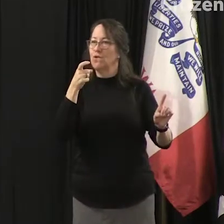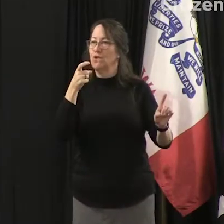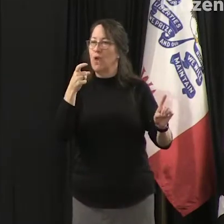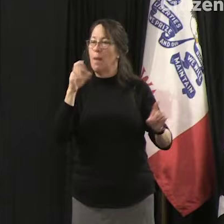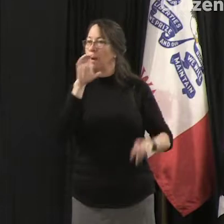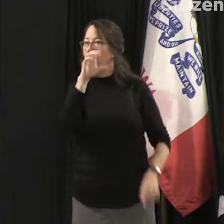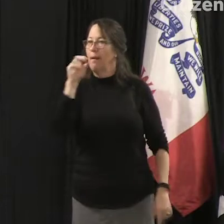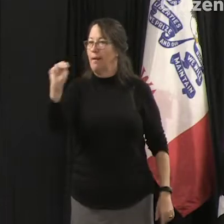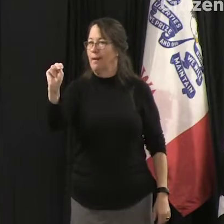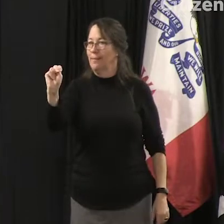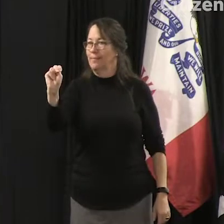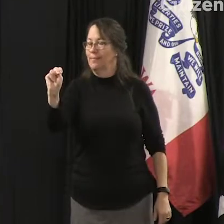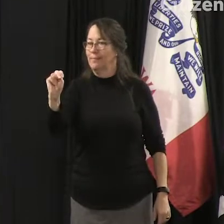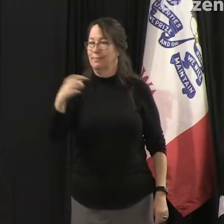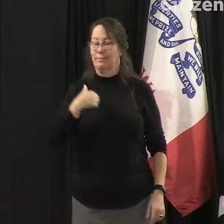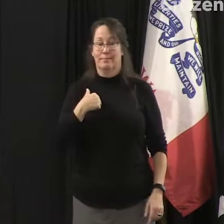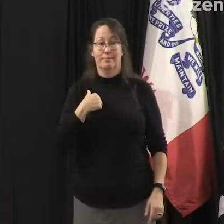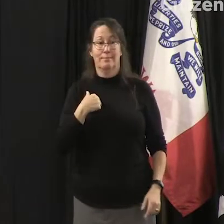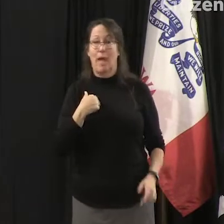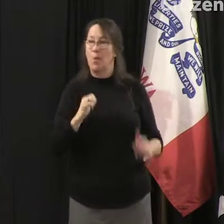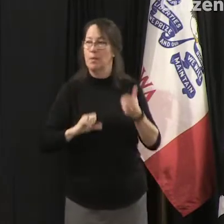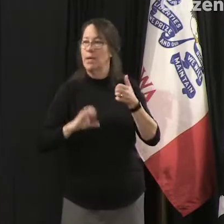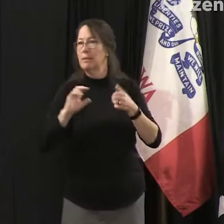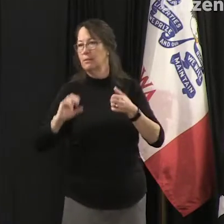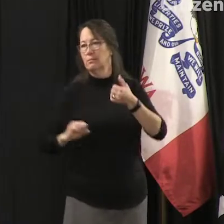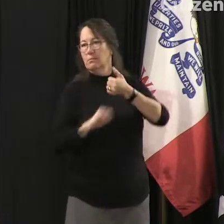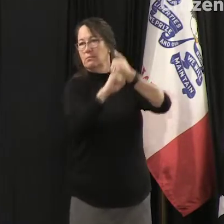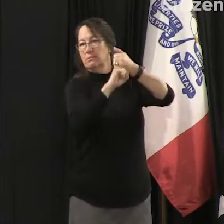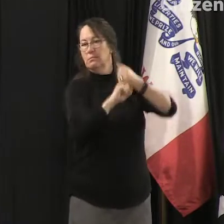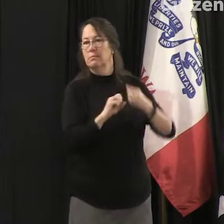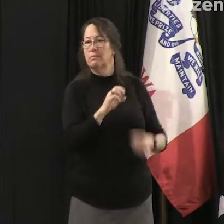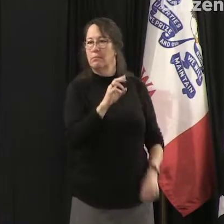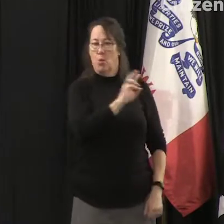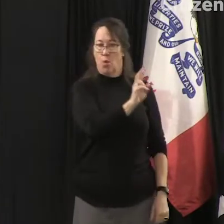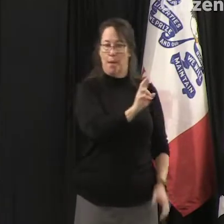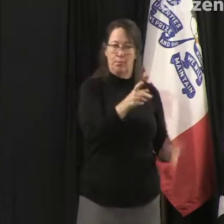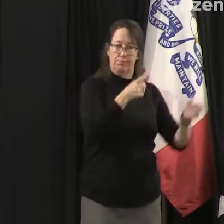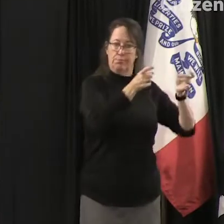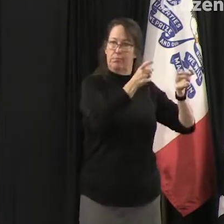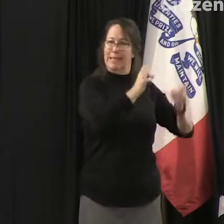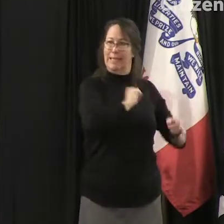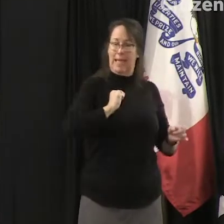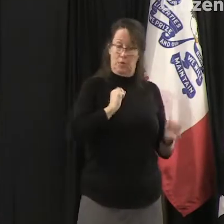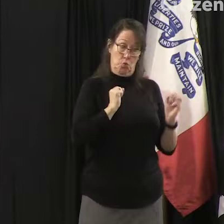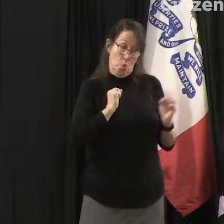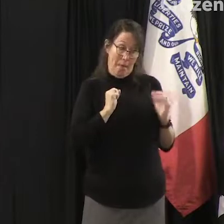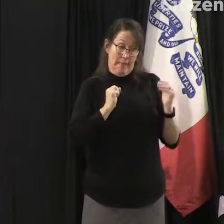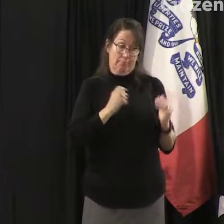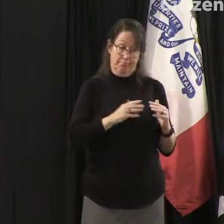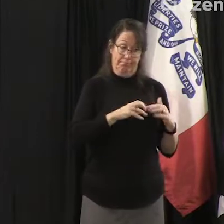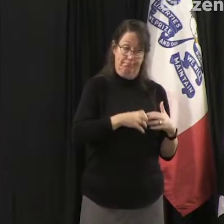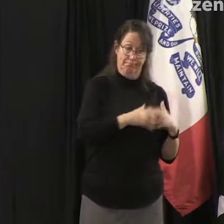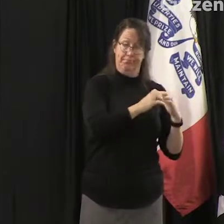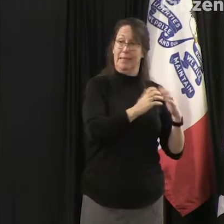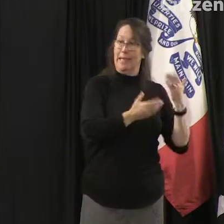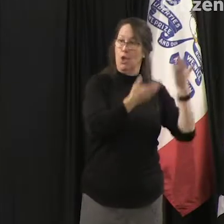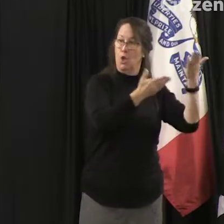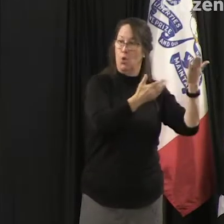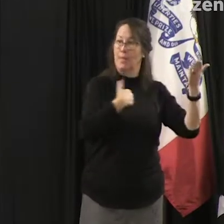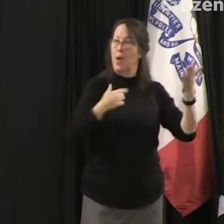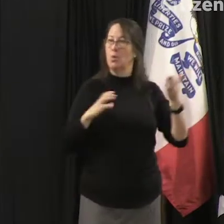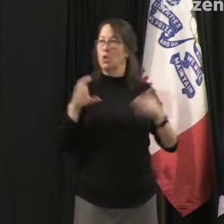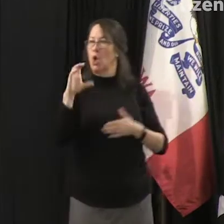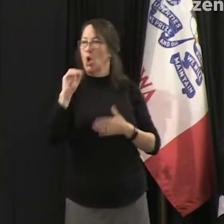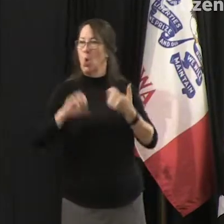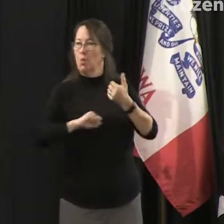from Connecticut. Well, I was his chief co-sponsor, but at that time the Republicans were in charge of the Senate, so he introduced it. I was his